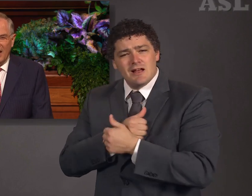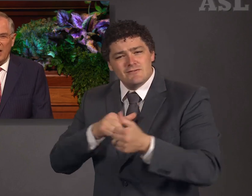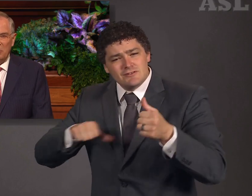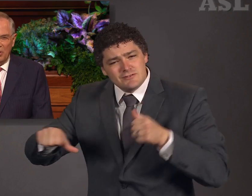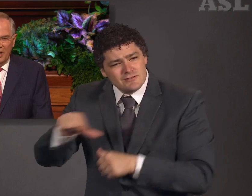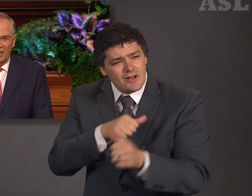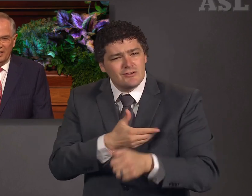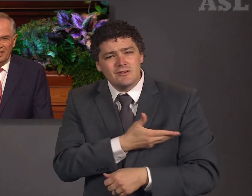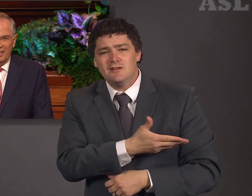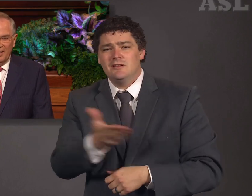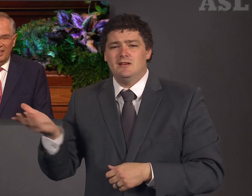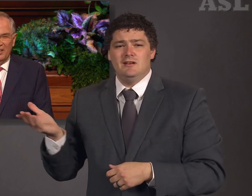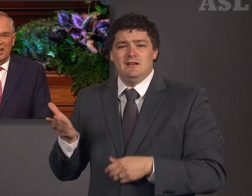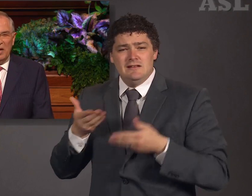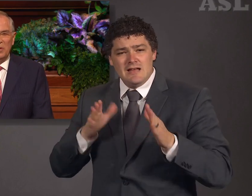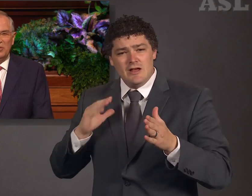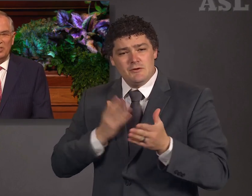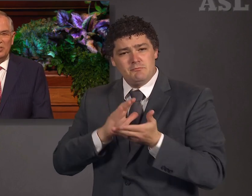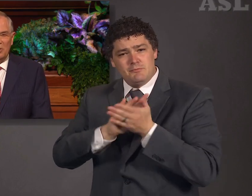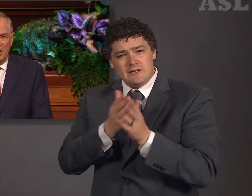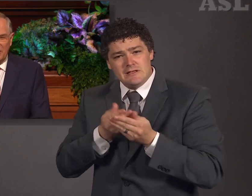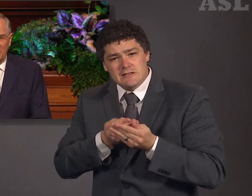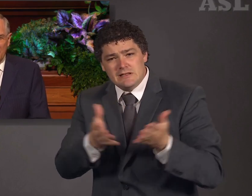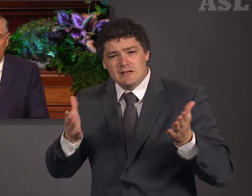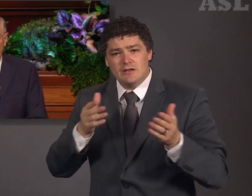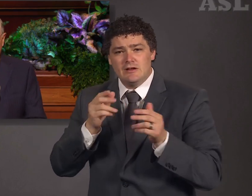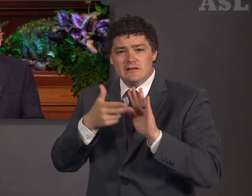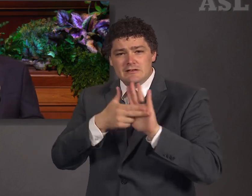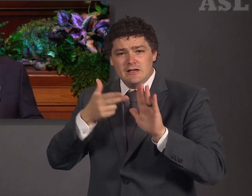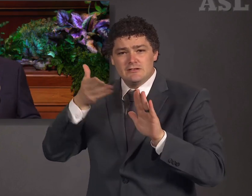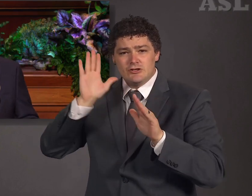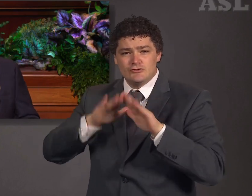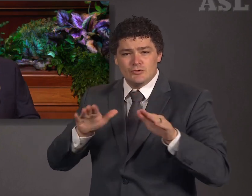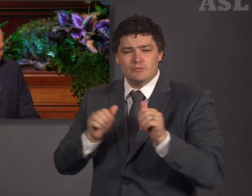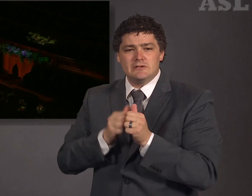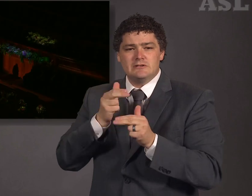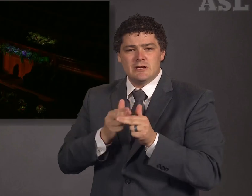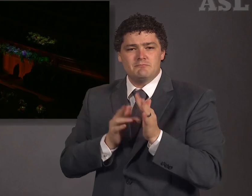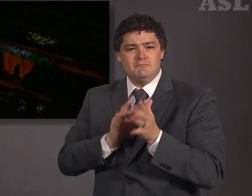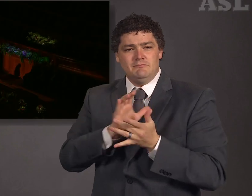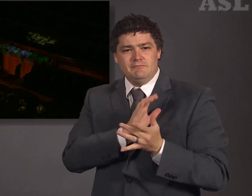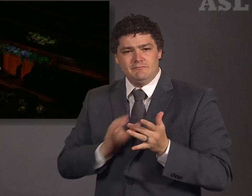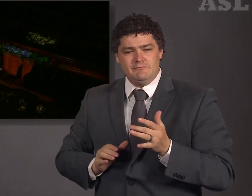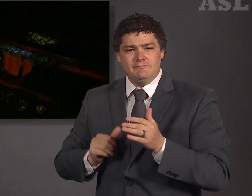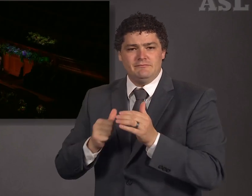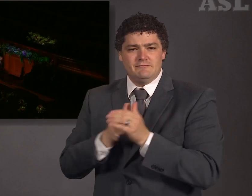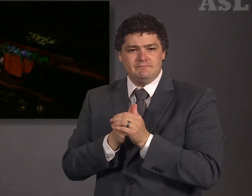I pray in the name of Jesus Christ. Amen. Amen.